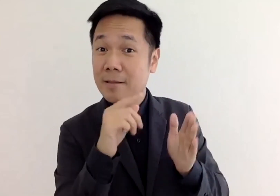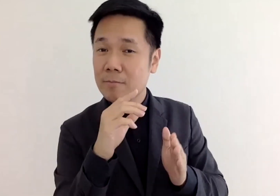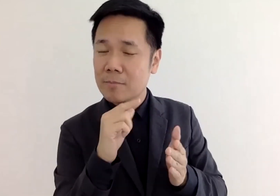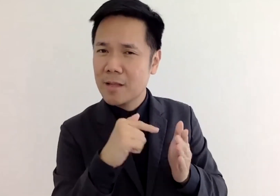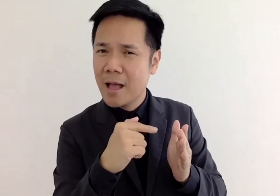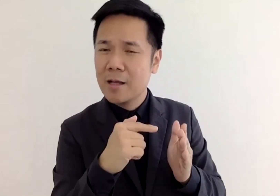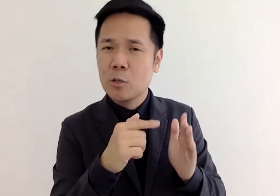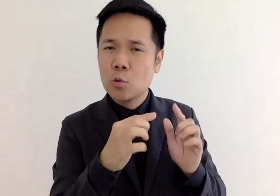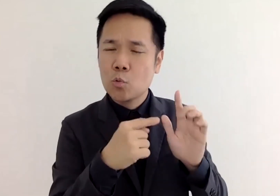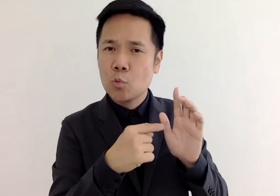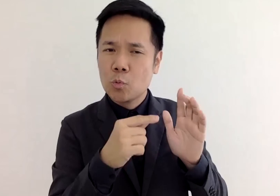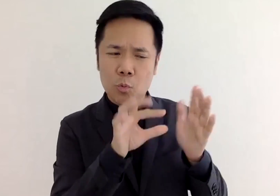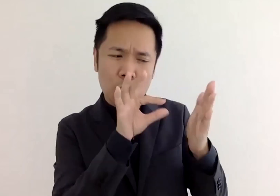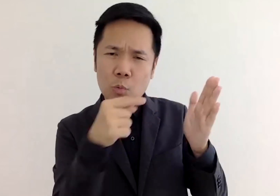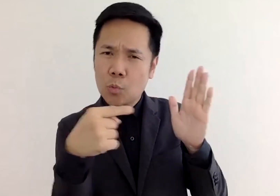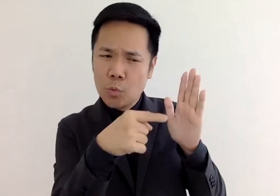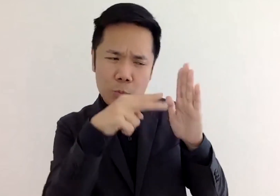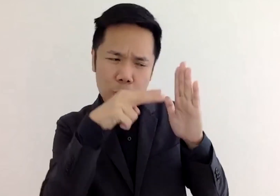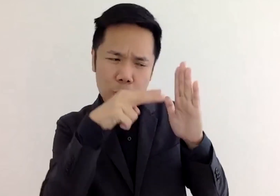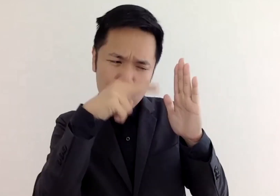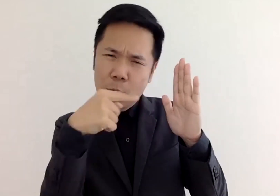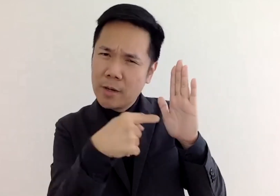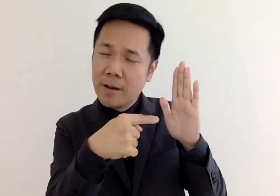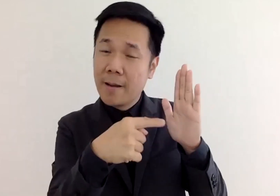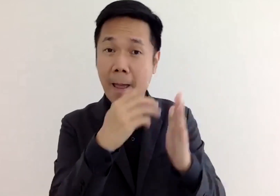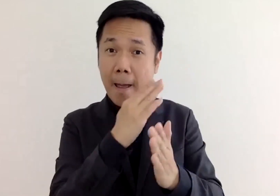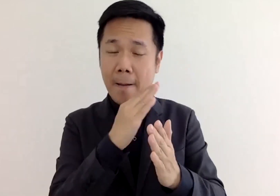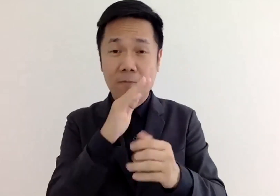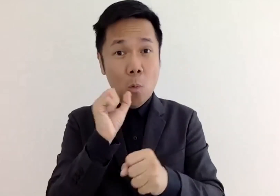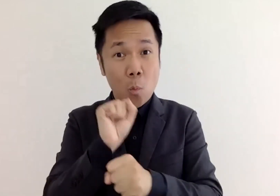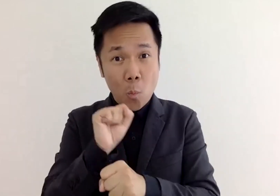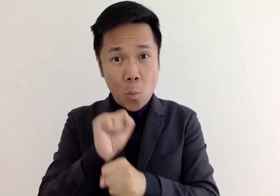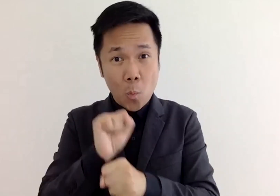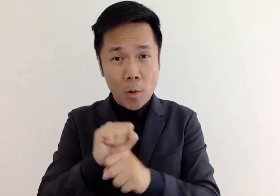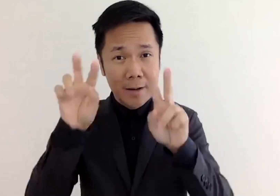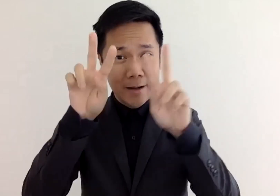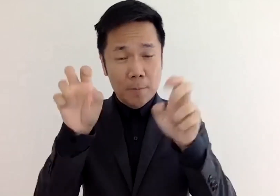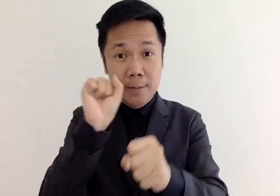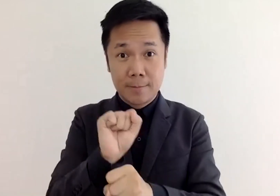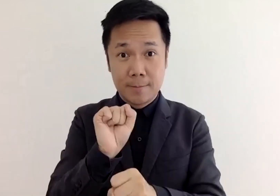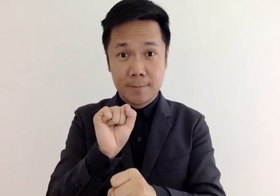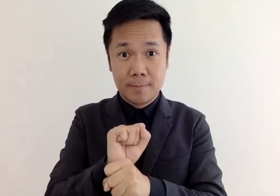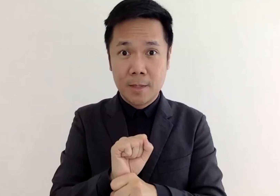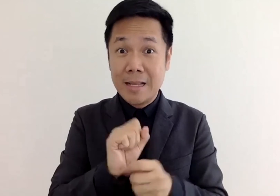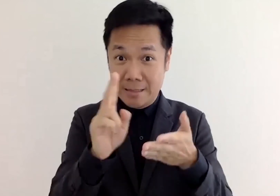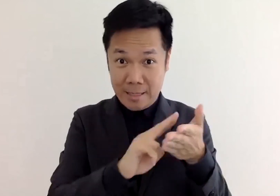state of employment or deals with employment? Which article is dedicated for